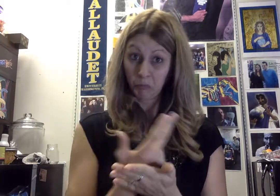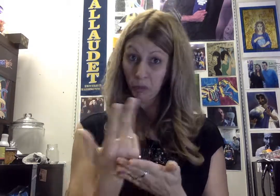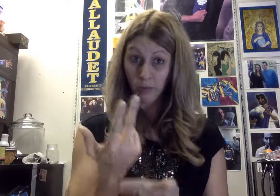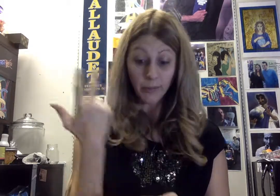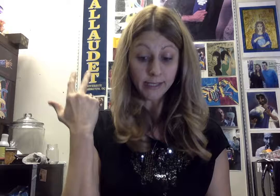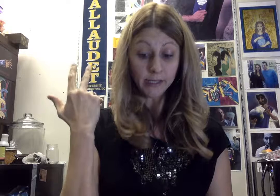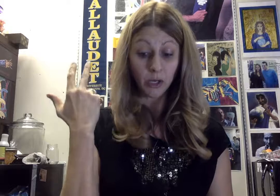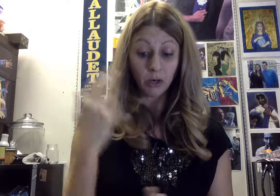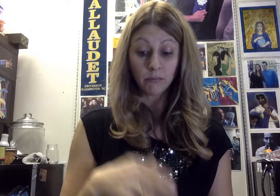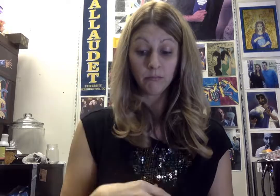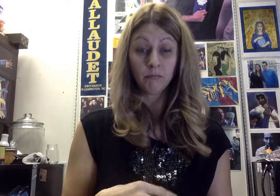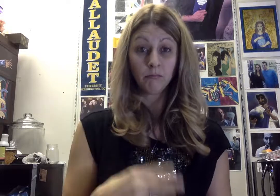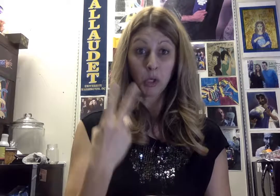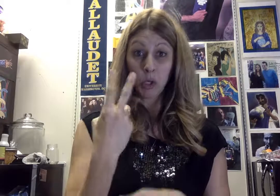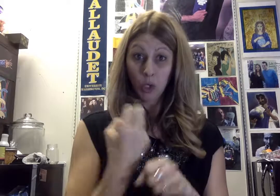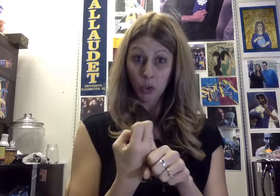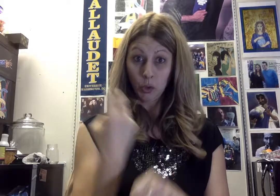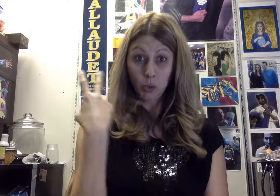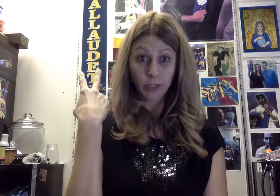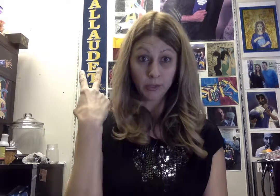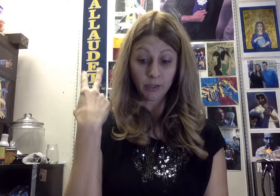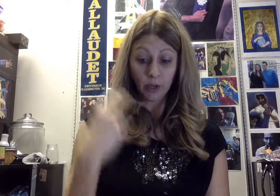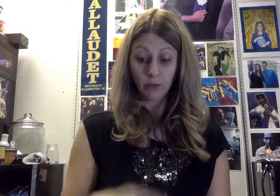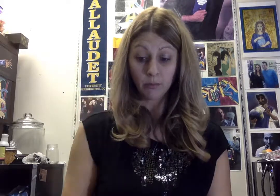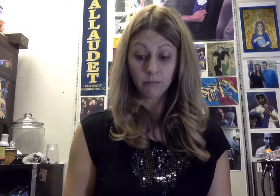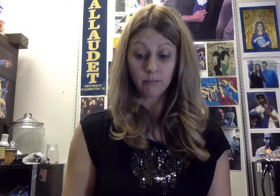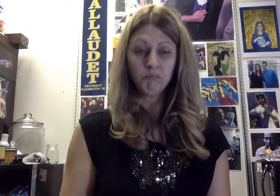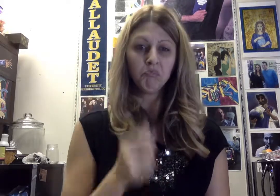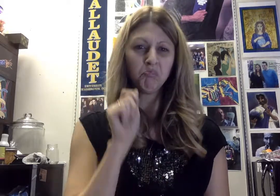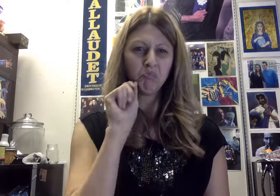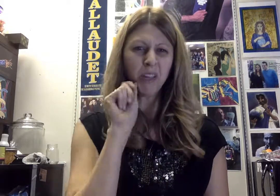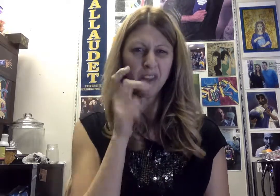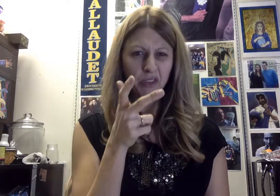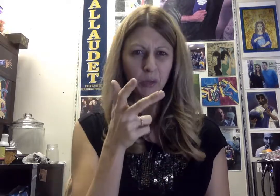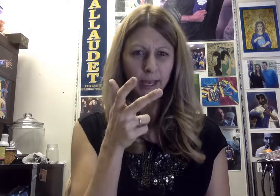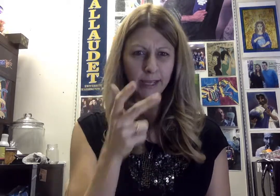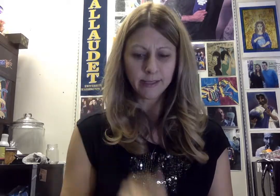3 weeks ago, 2 years ago, and a few days.